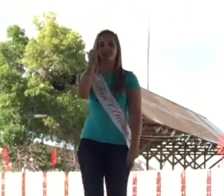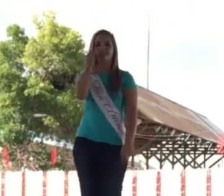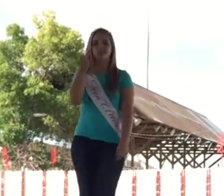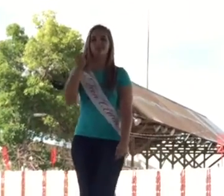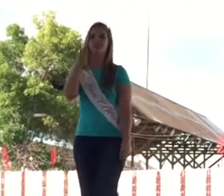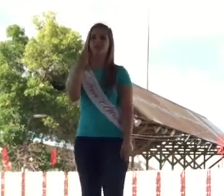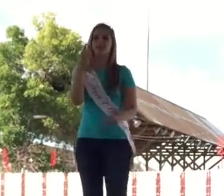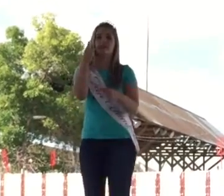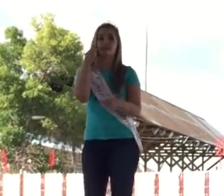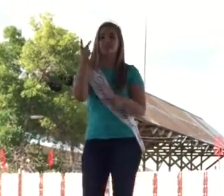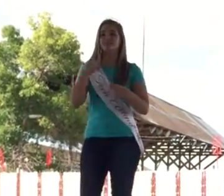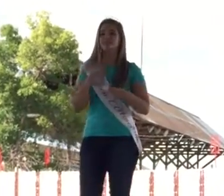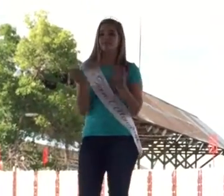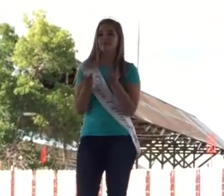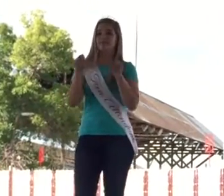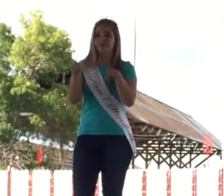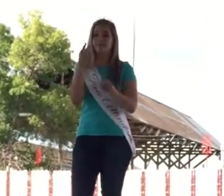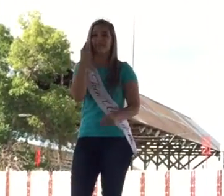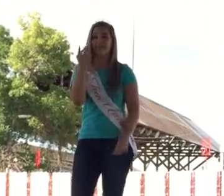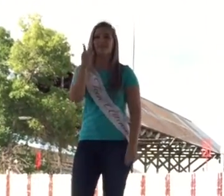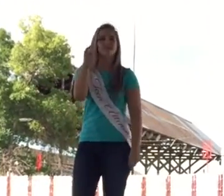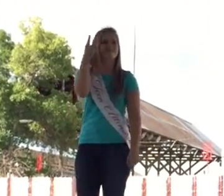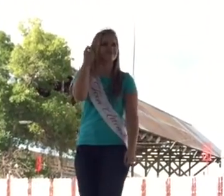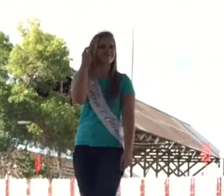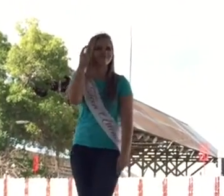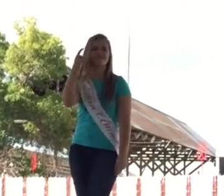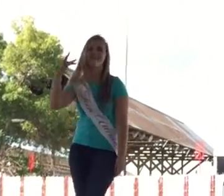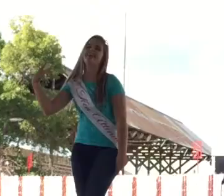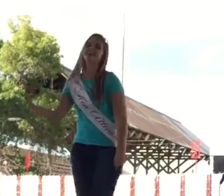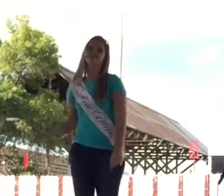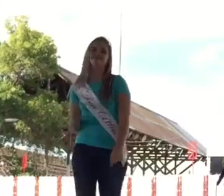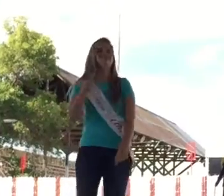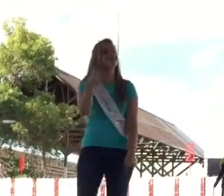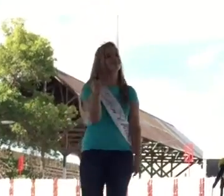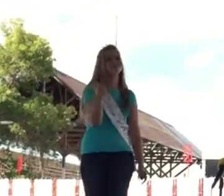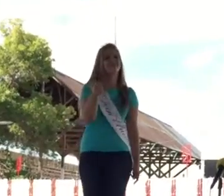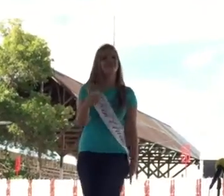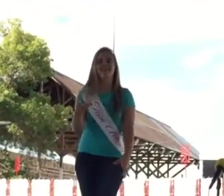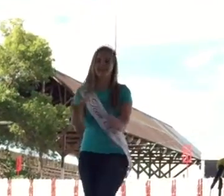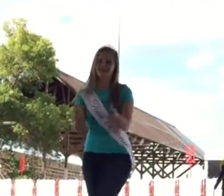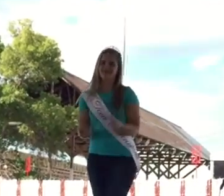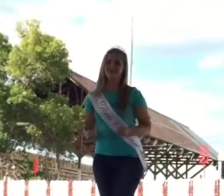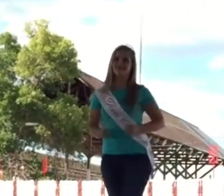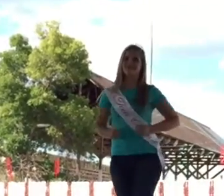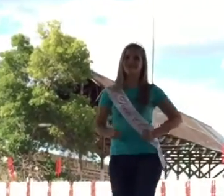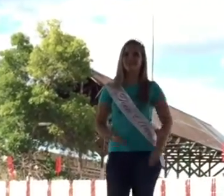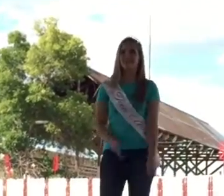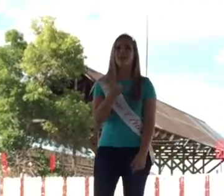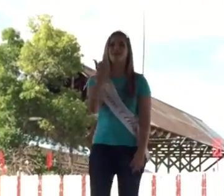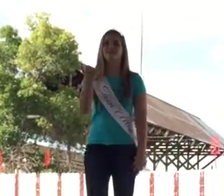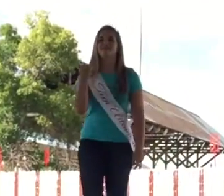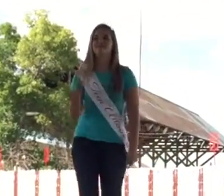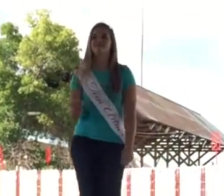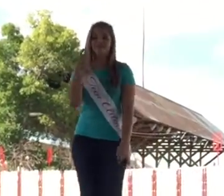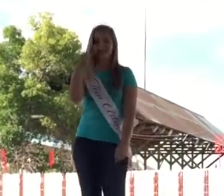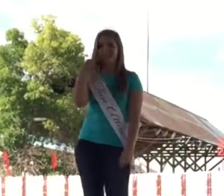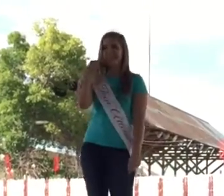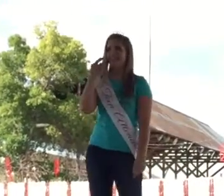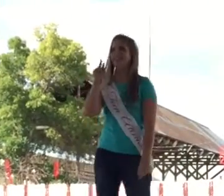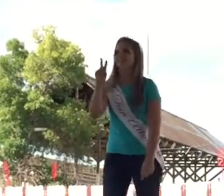won't be you, so I would like to say You'll understand why I want you so desperately But now I'm looking